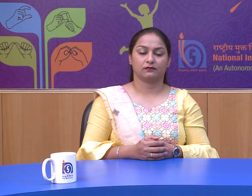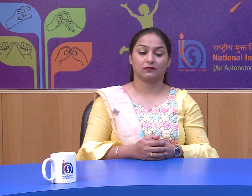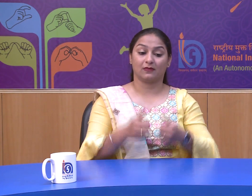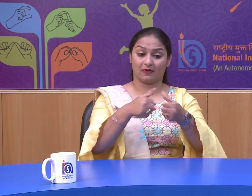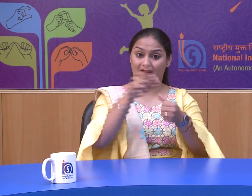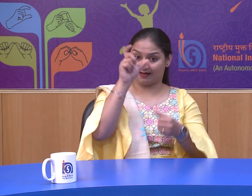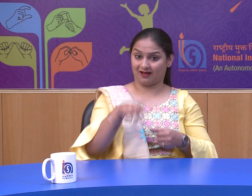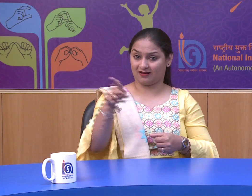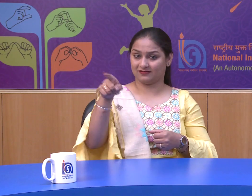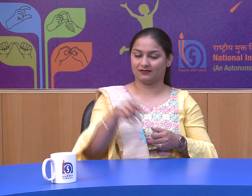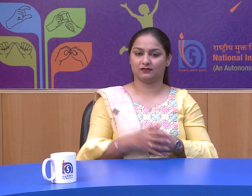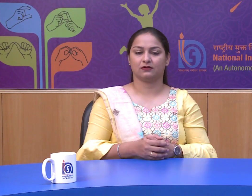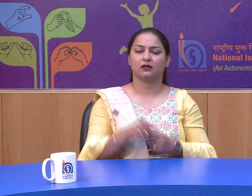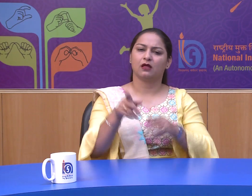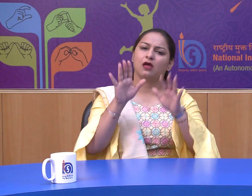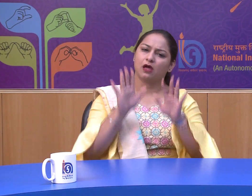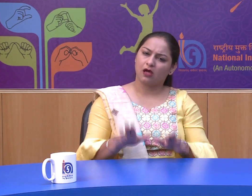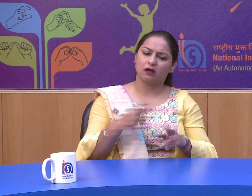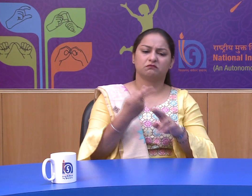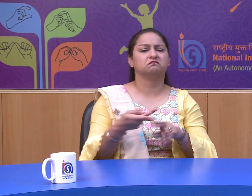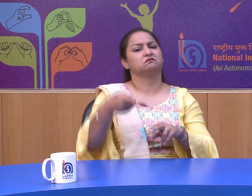Alexander had to return